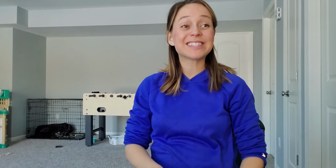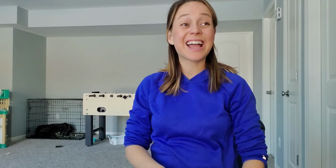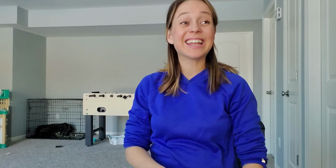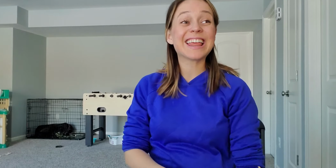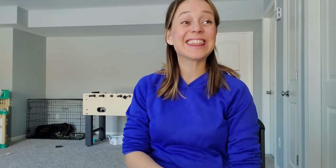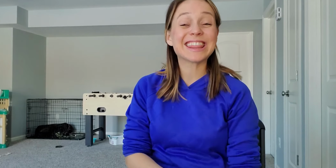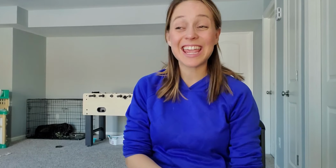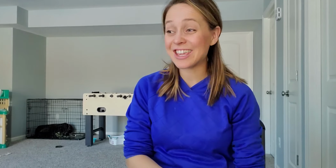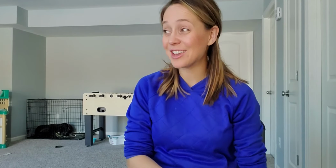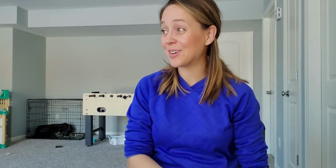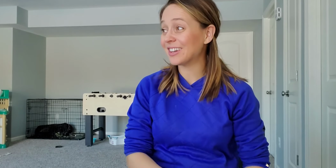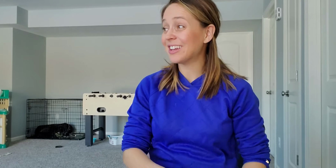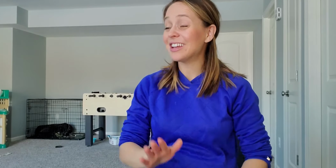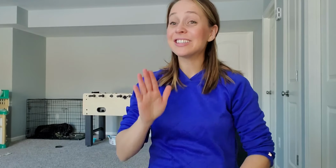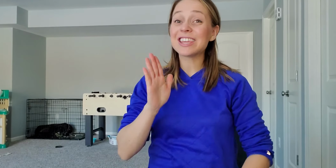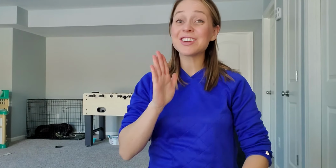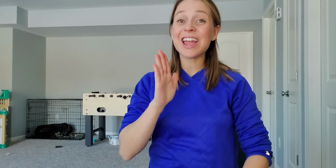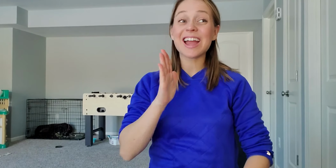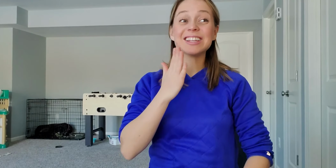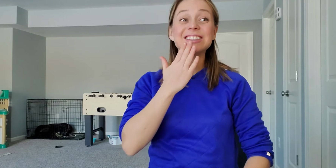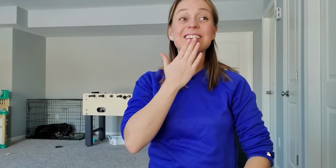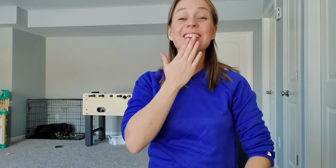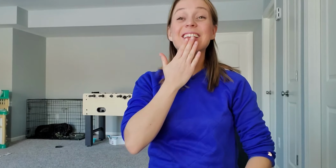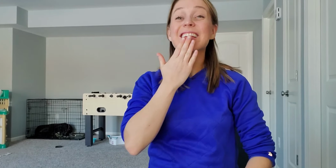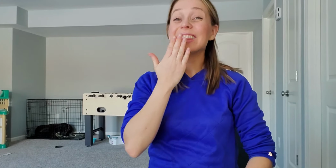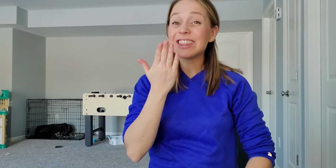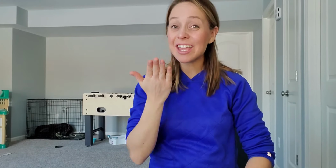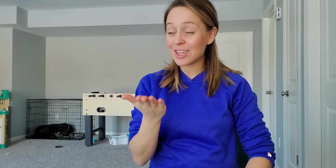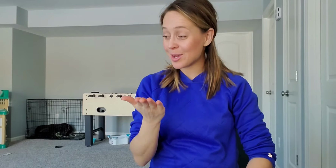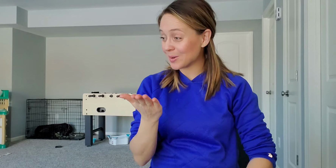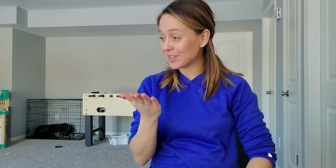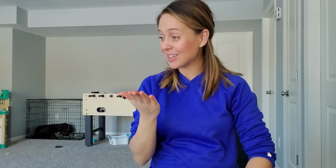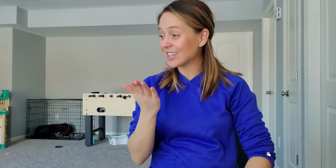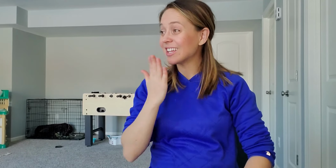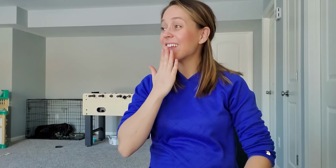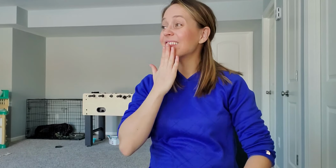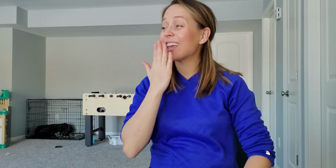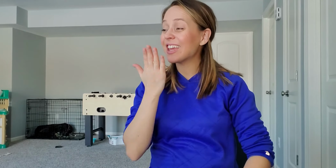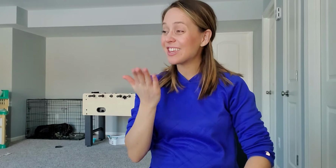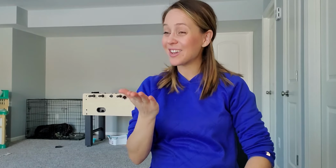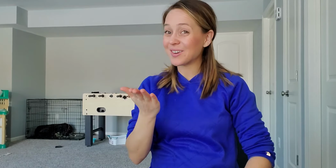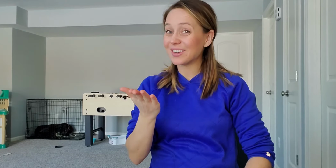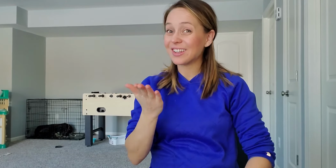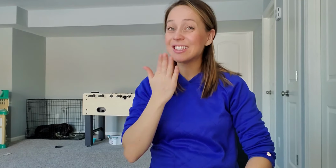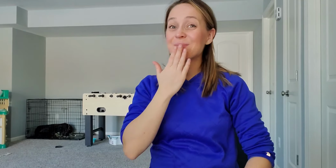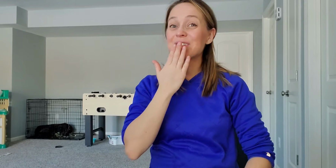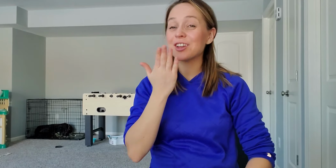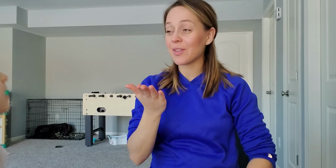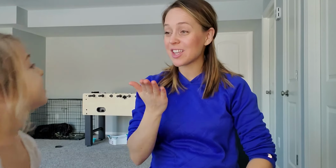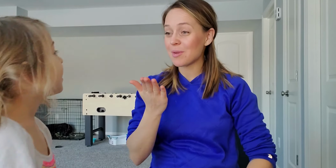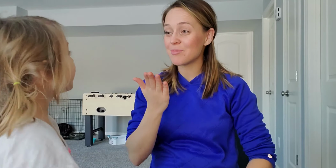sign thank you. Take your hand. Thank you. Thank you. It's something good that's coming from your